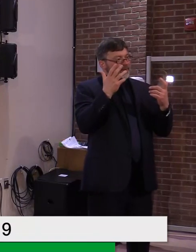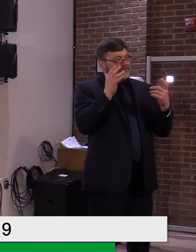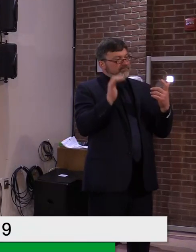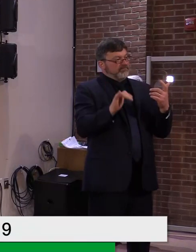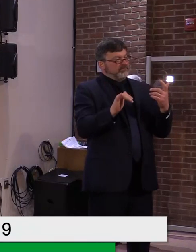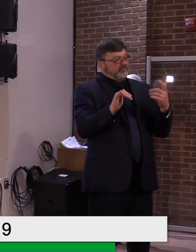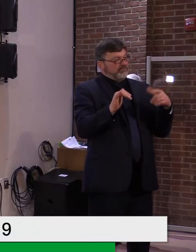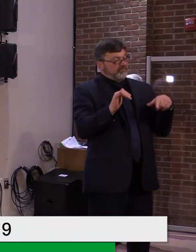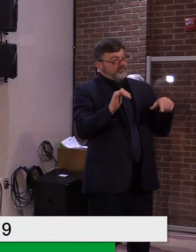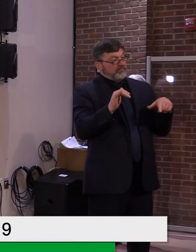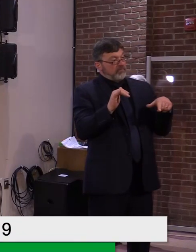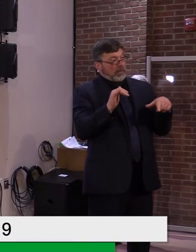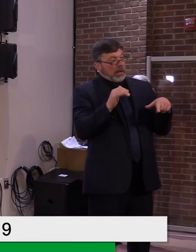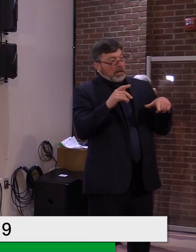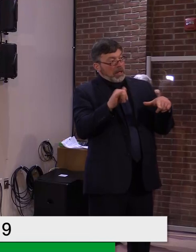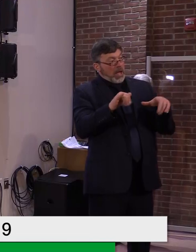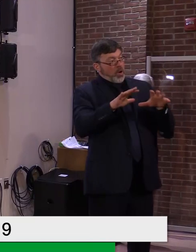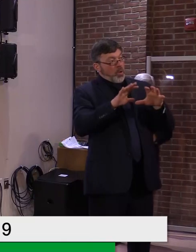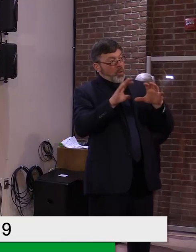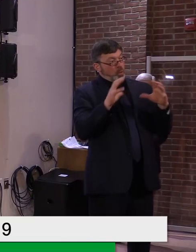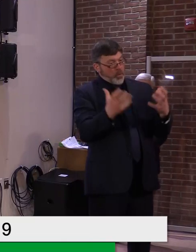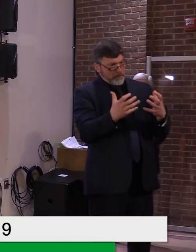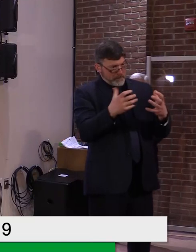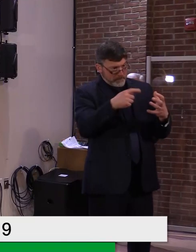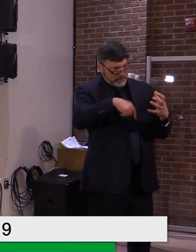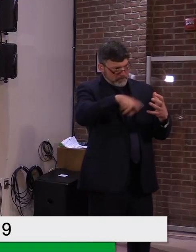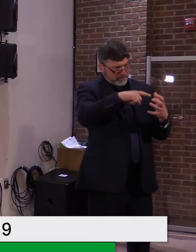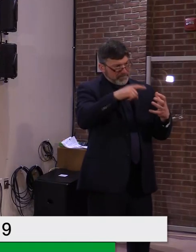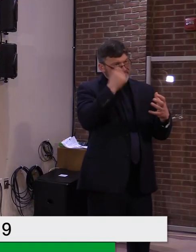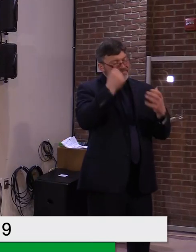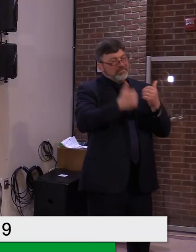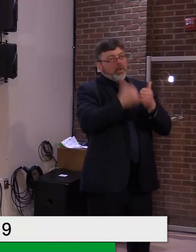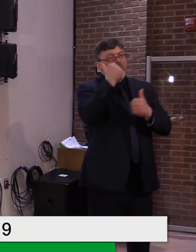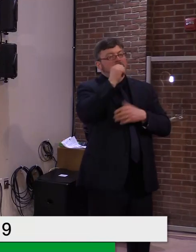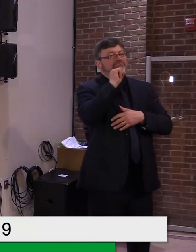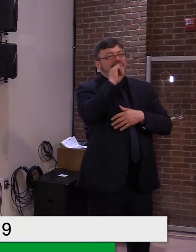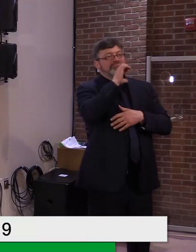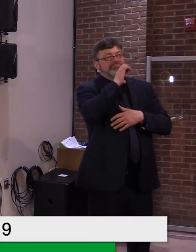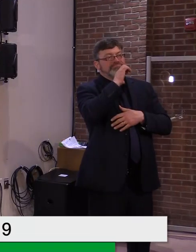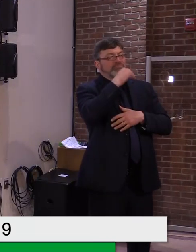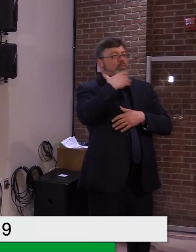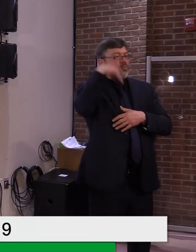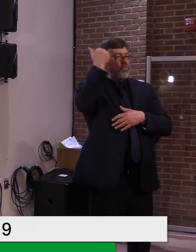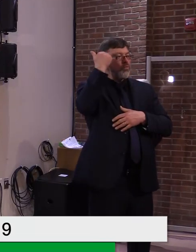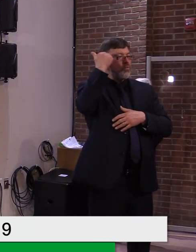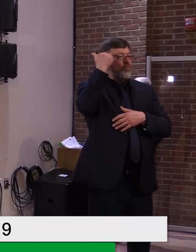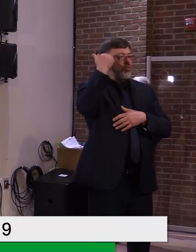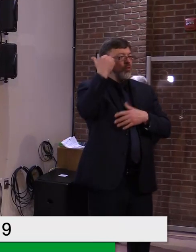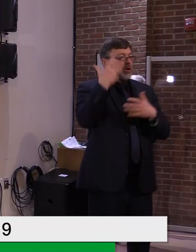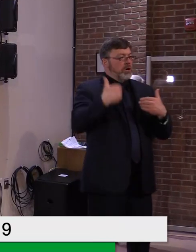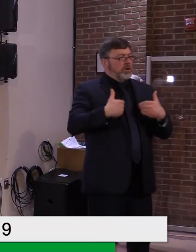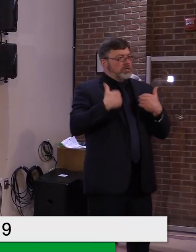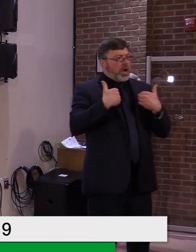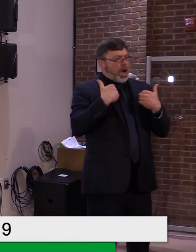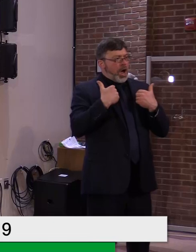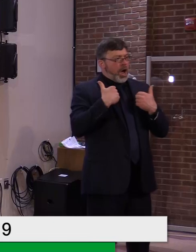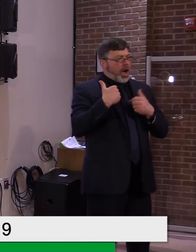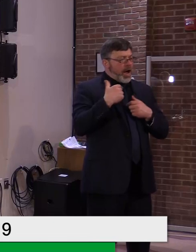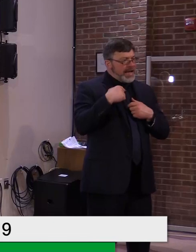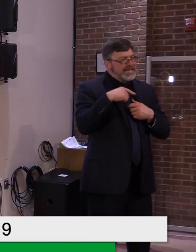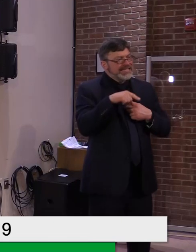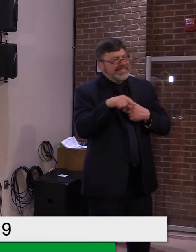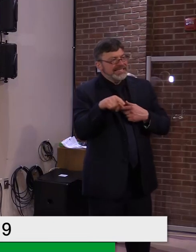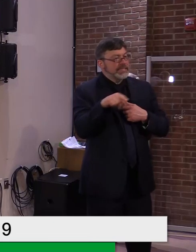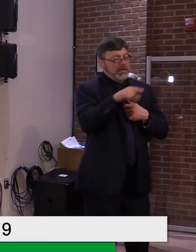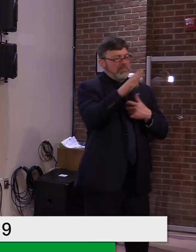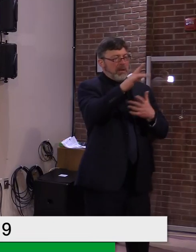group. I doubt you'll get that number anywhere in the country even, unfortunately. We're not, you know, we have some